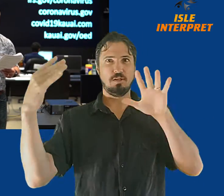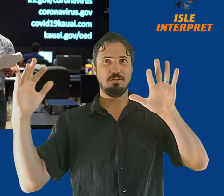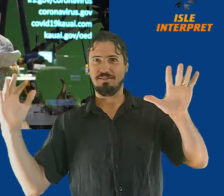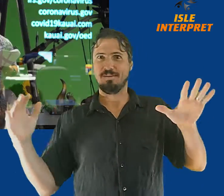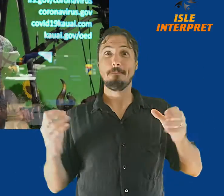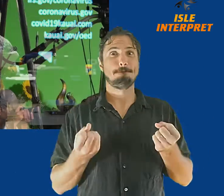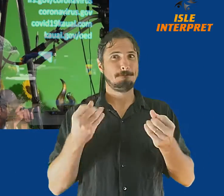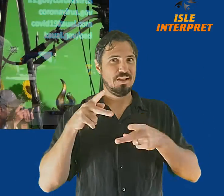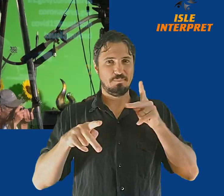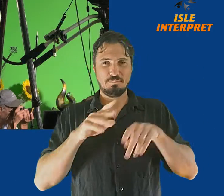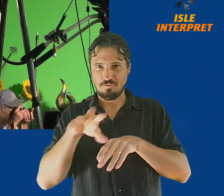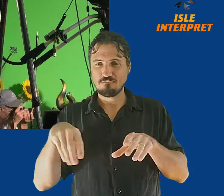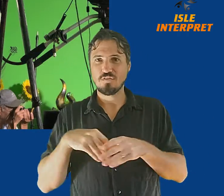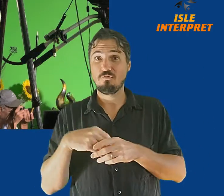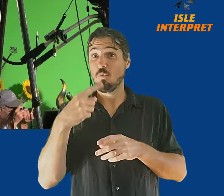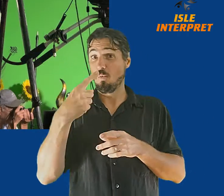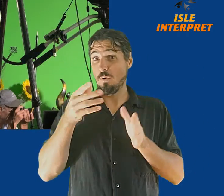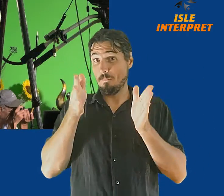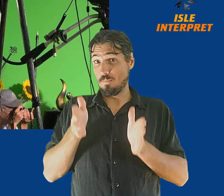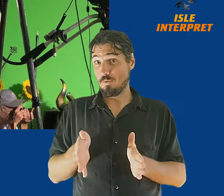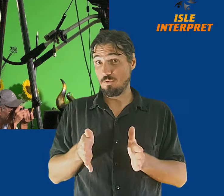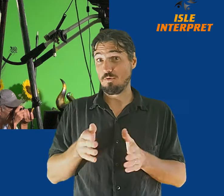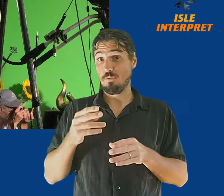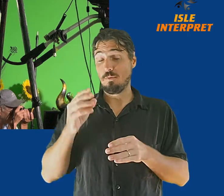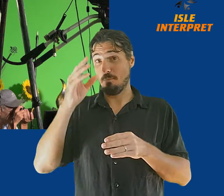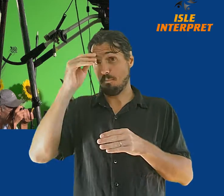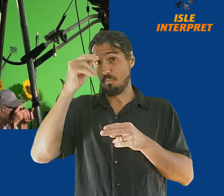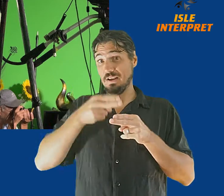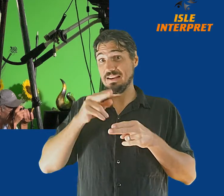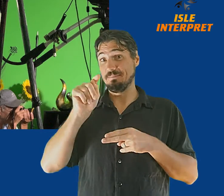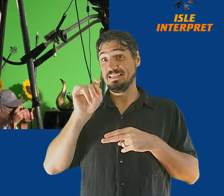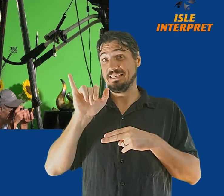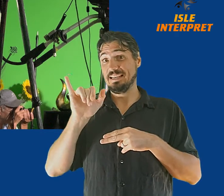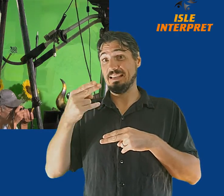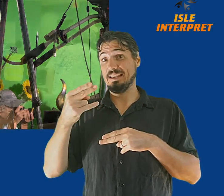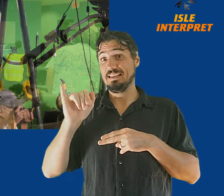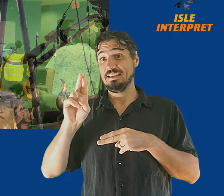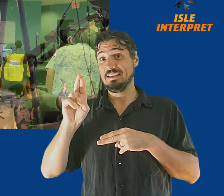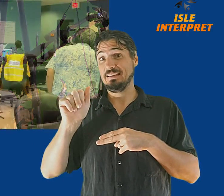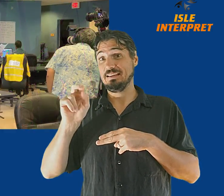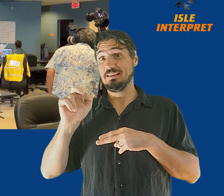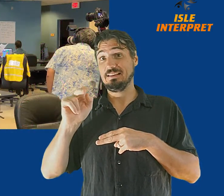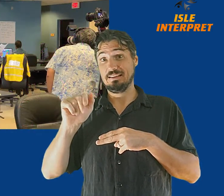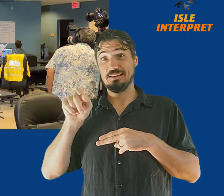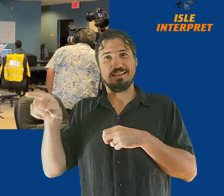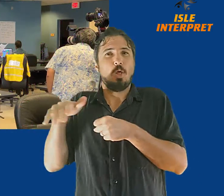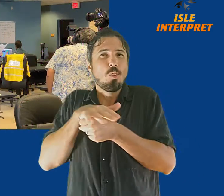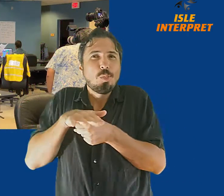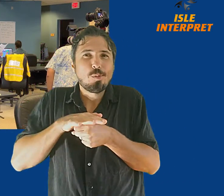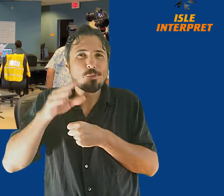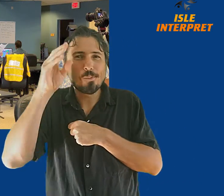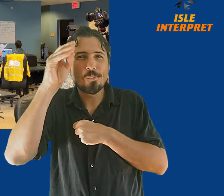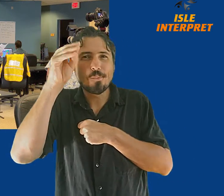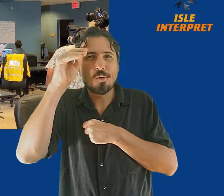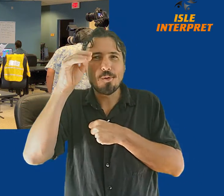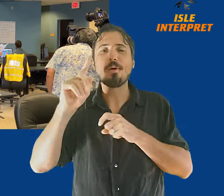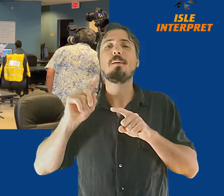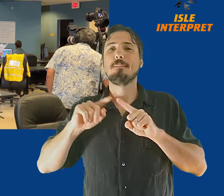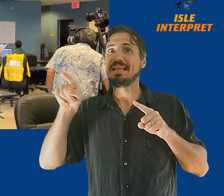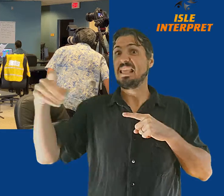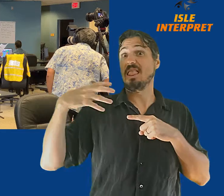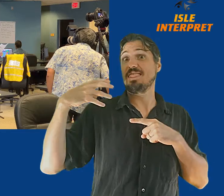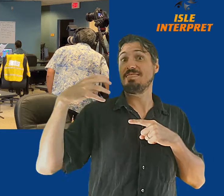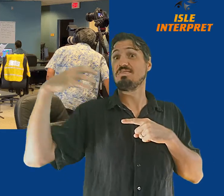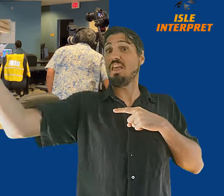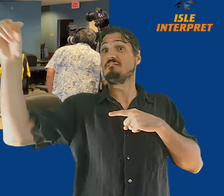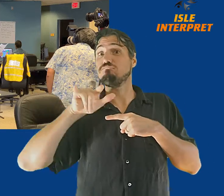daily. Tai Hiranaka is a local boy done good who left the lights of Honolulu and the likes of news stations like KHON to